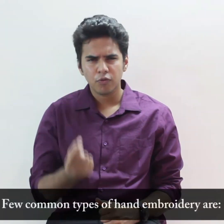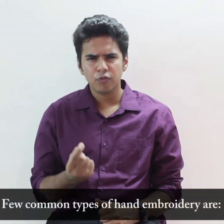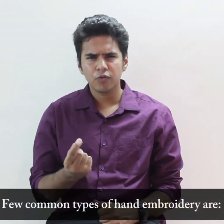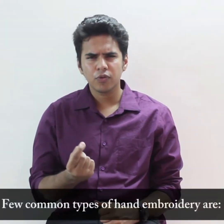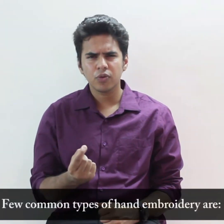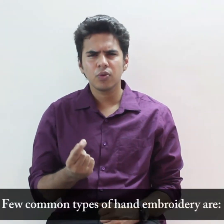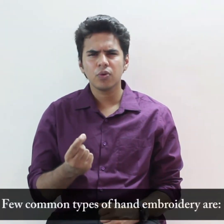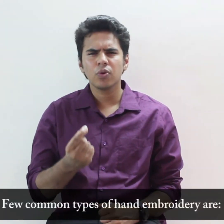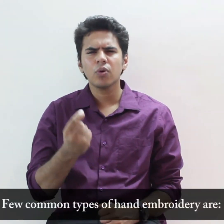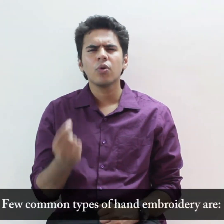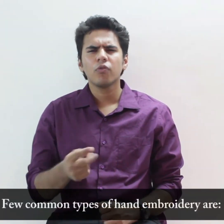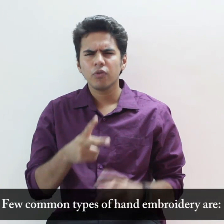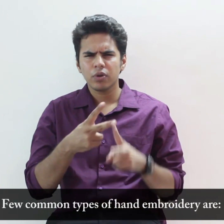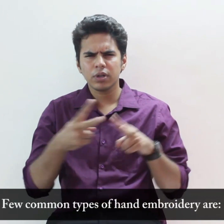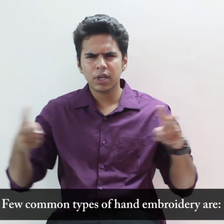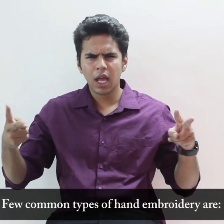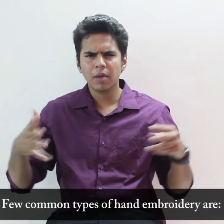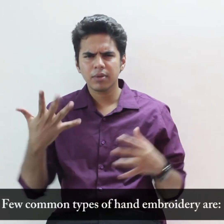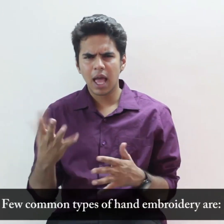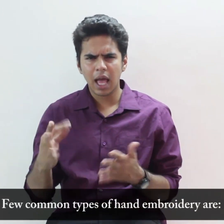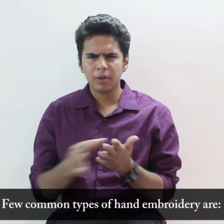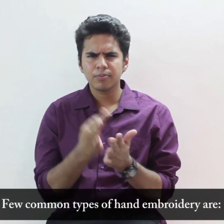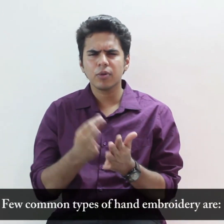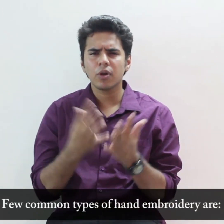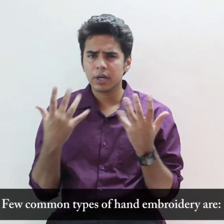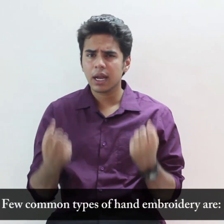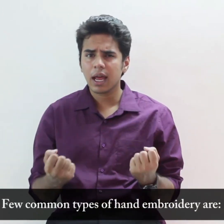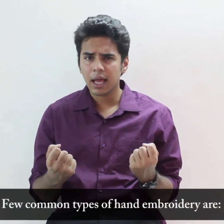Few common types of hand embroidery are